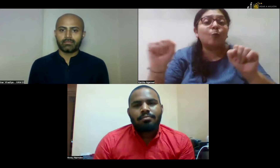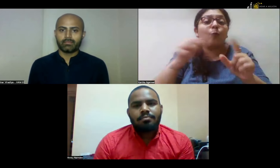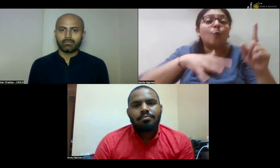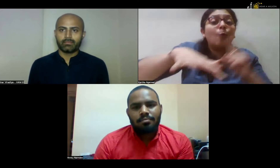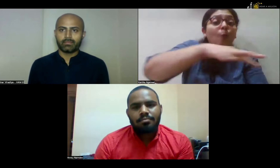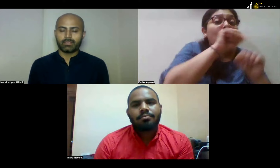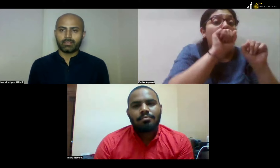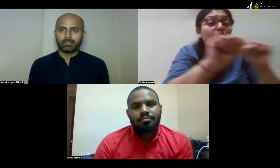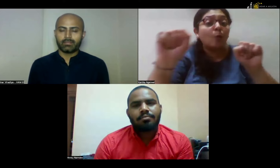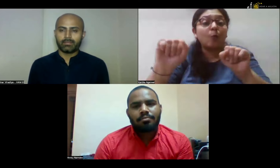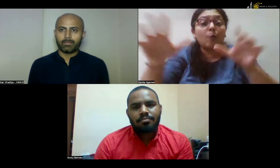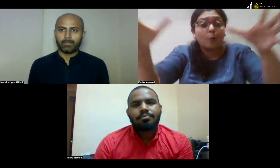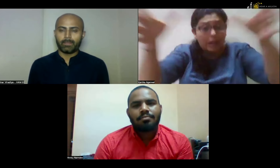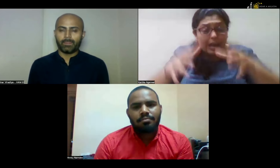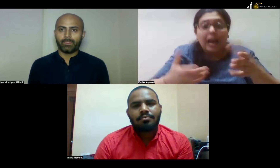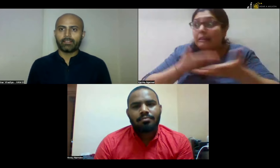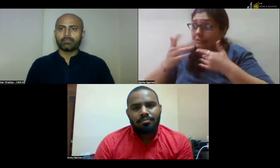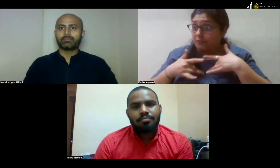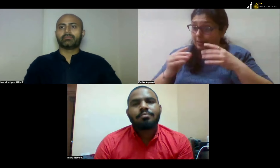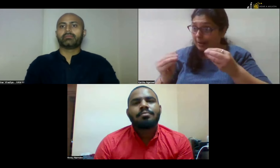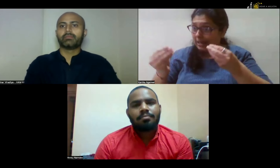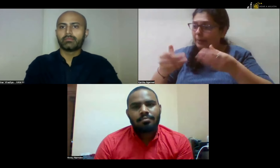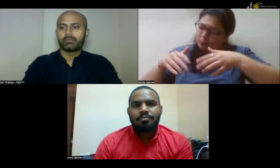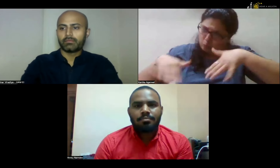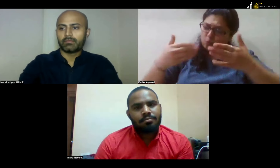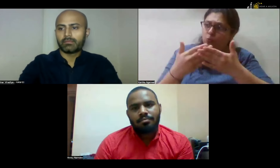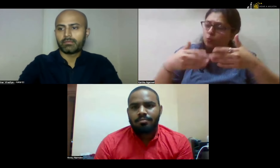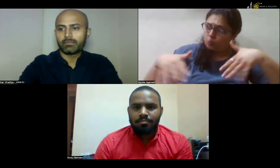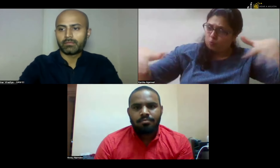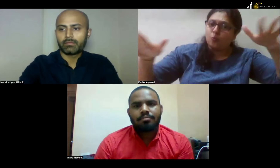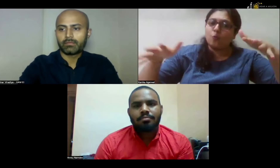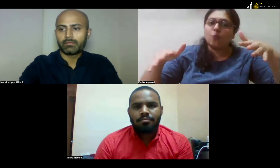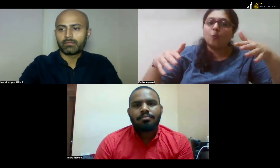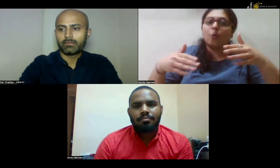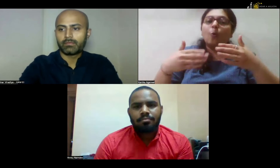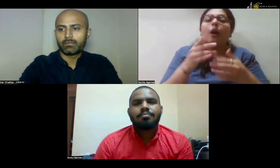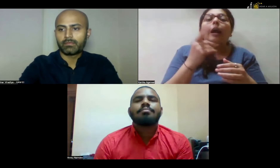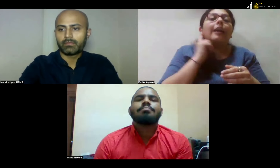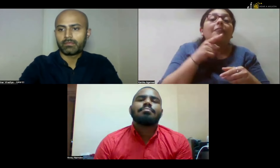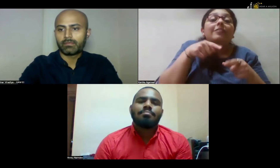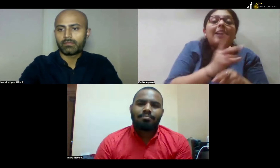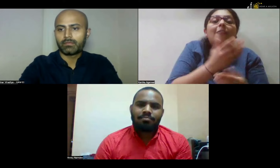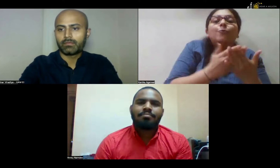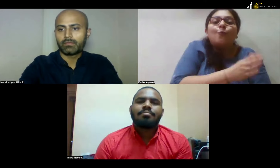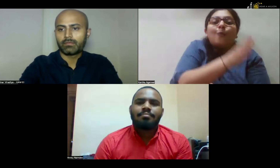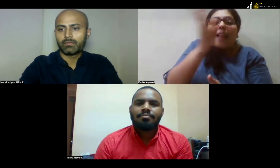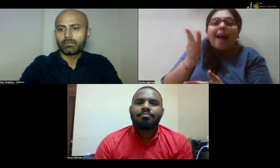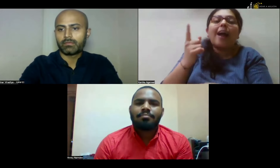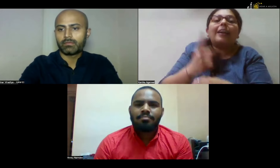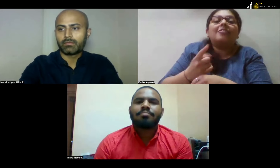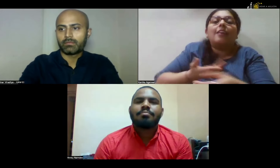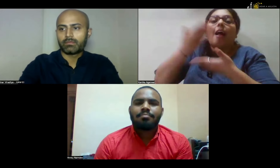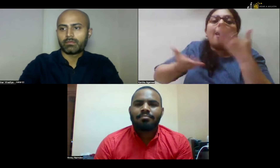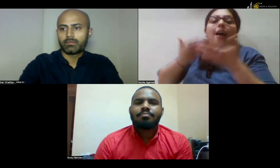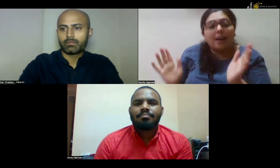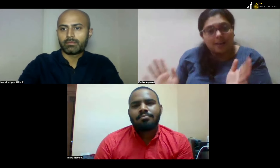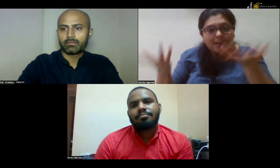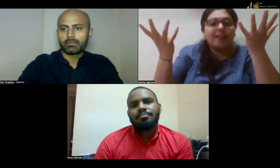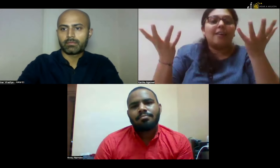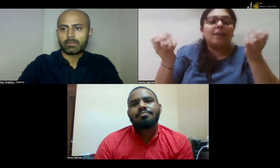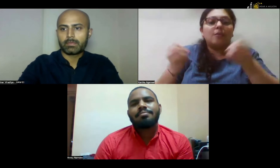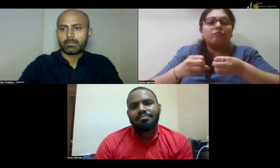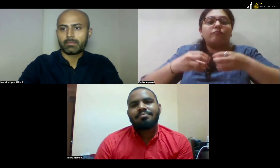deaf teachers who are skilled as well, and if they would like to go ahead with this workshops in their local areas as well, then